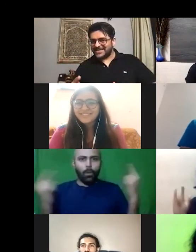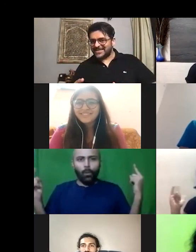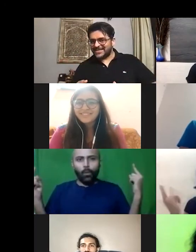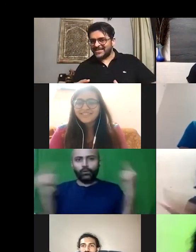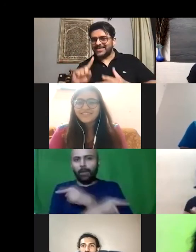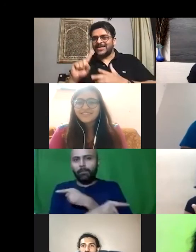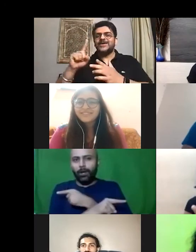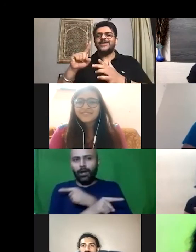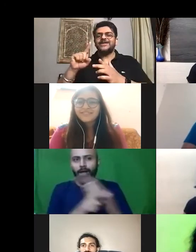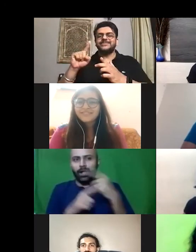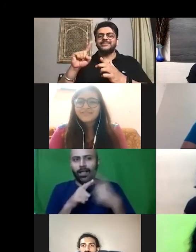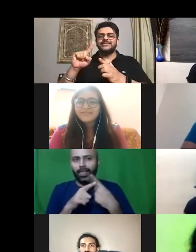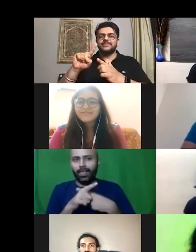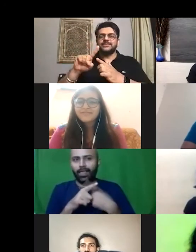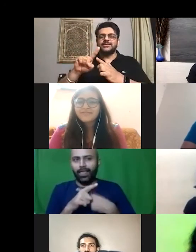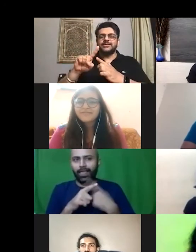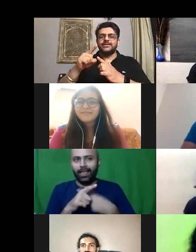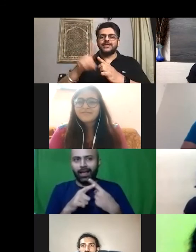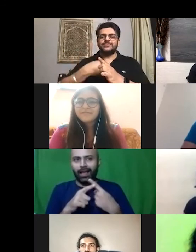we...